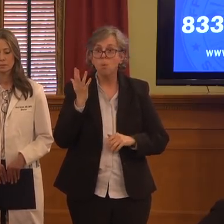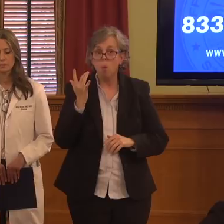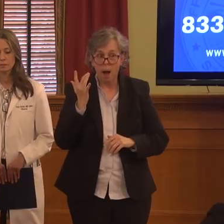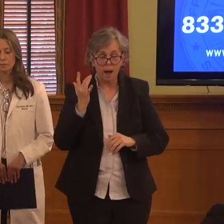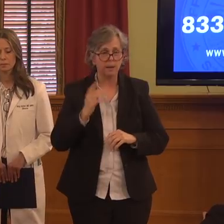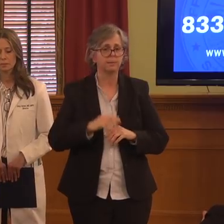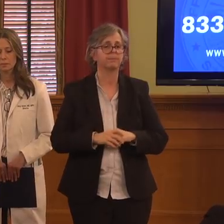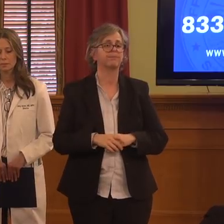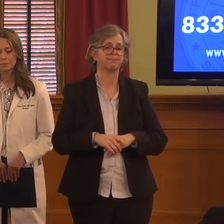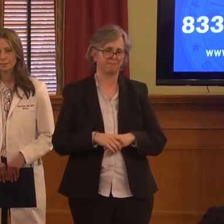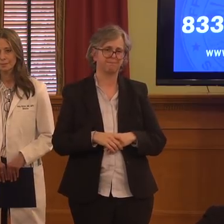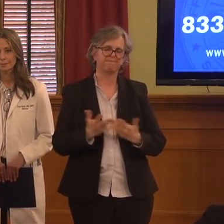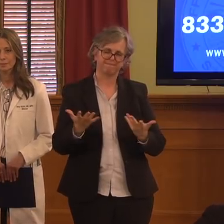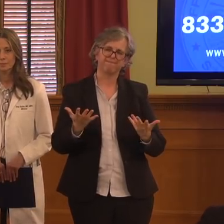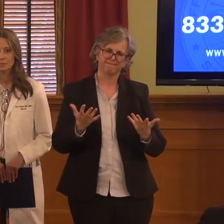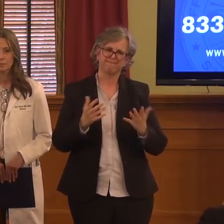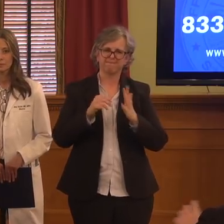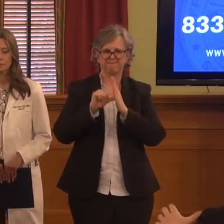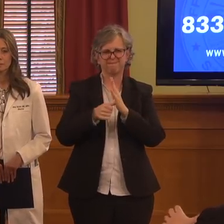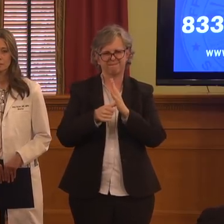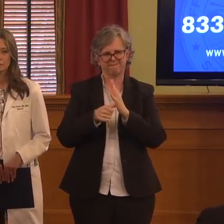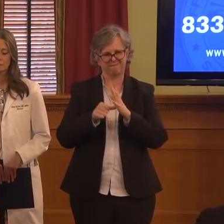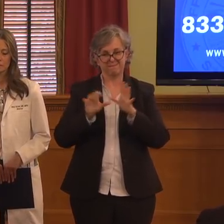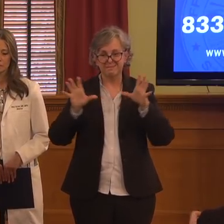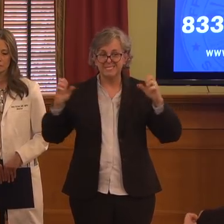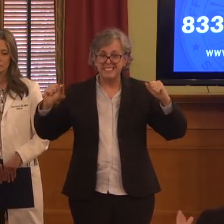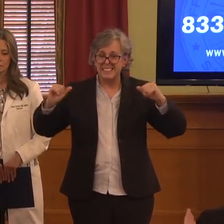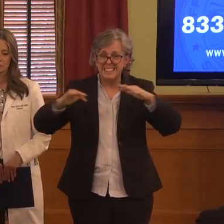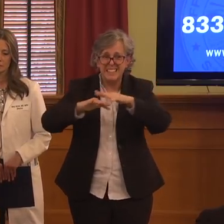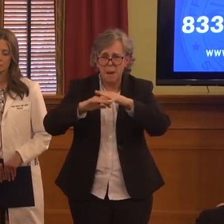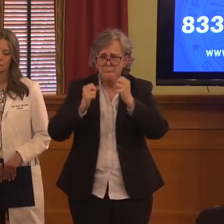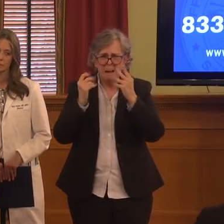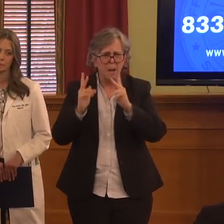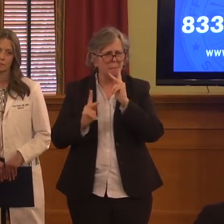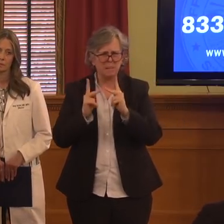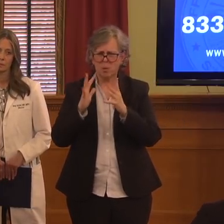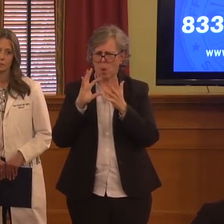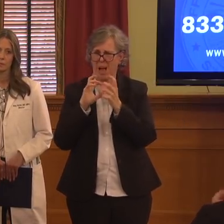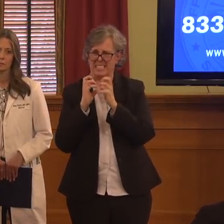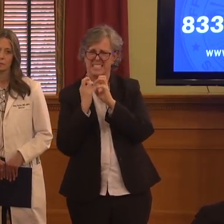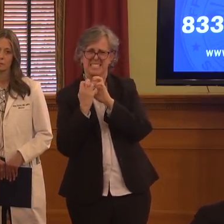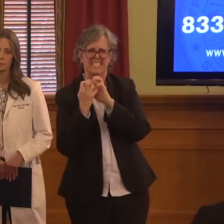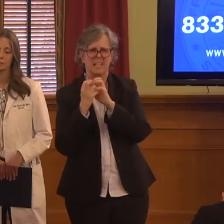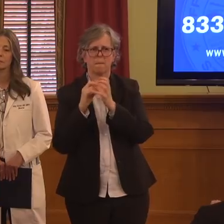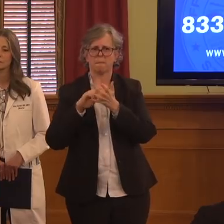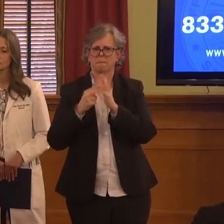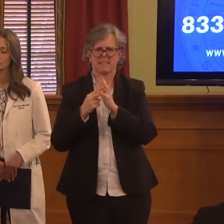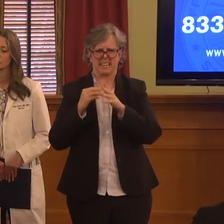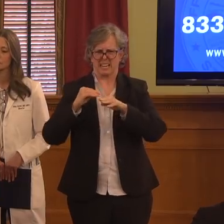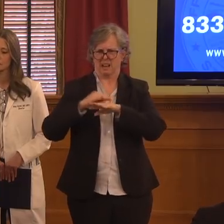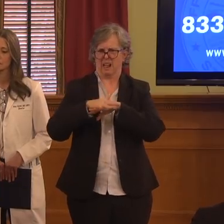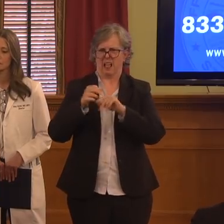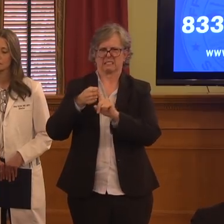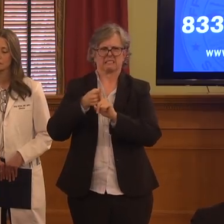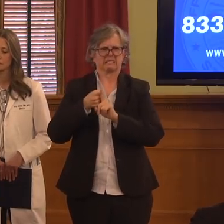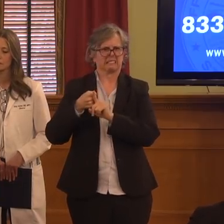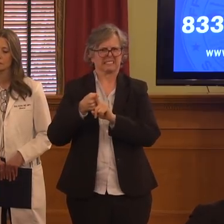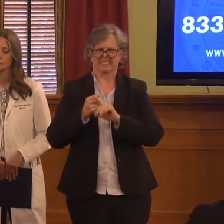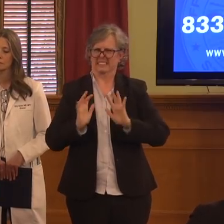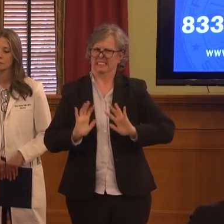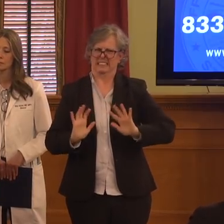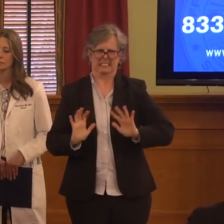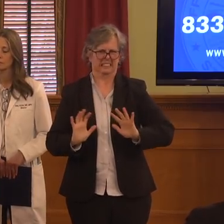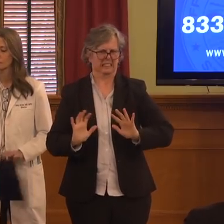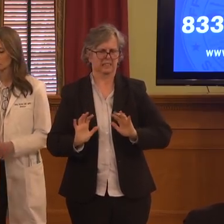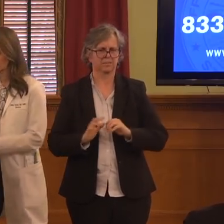cannot be gathered together. We cannot be in close proximity to each other. Let me read